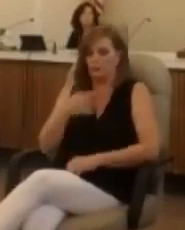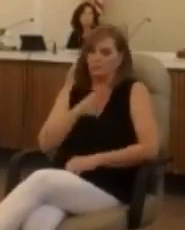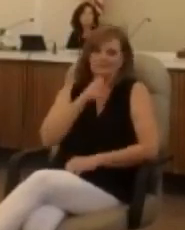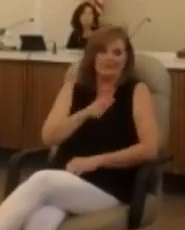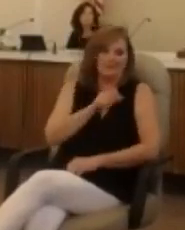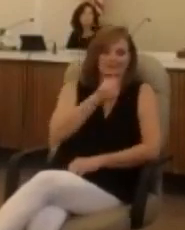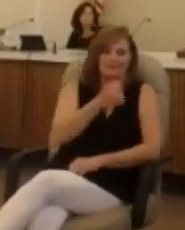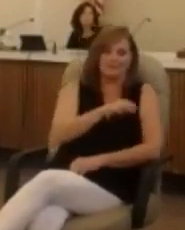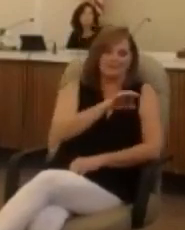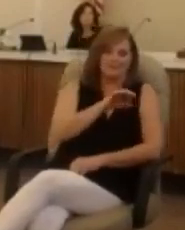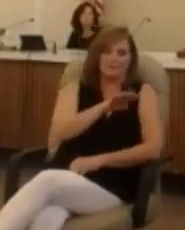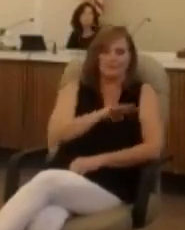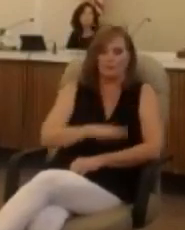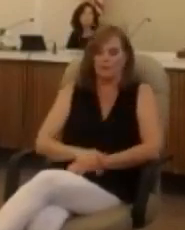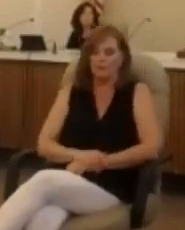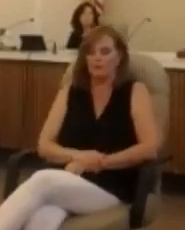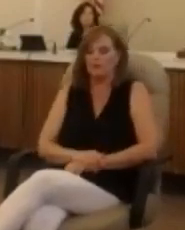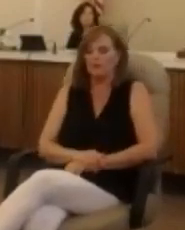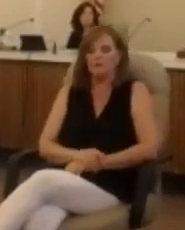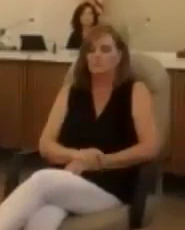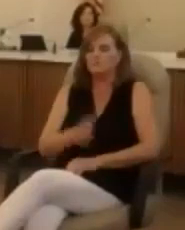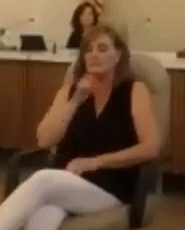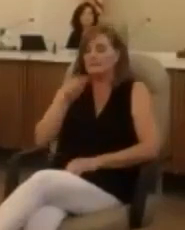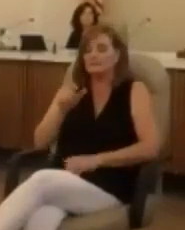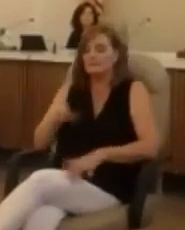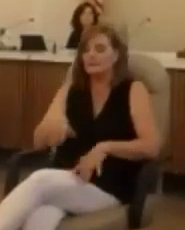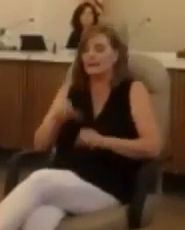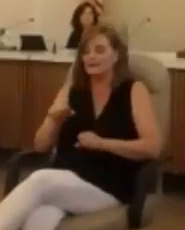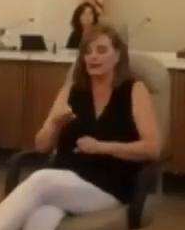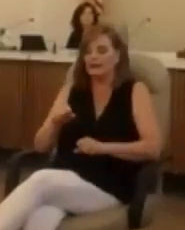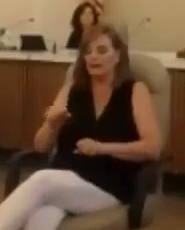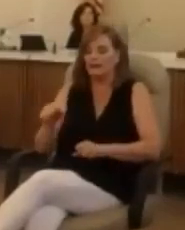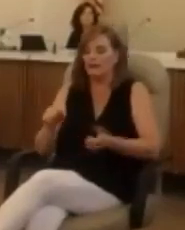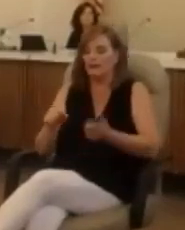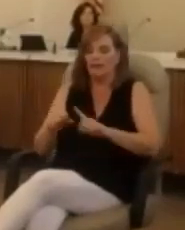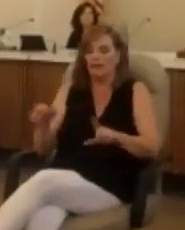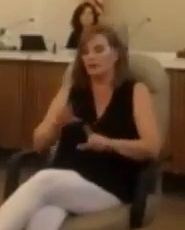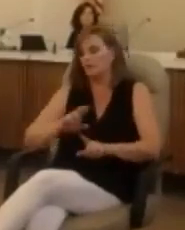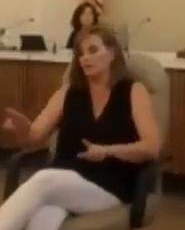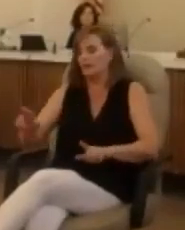94. Not taking left-hand turns and right-hand turns.